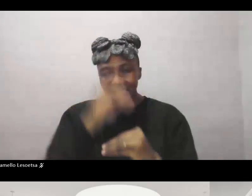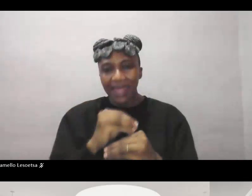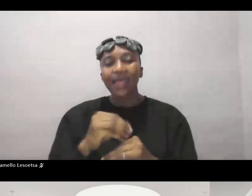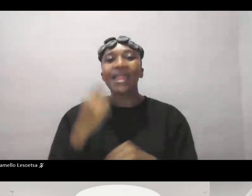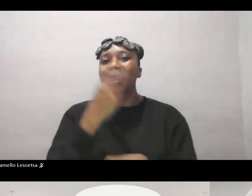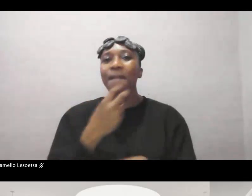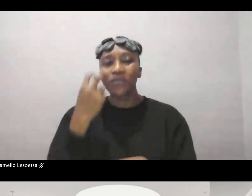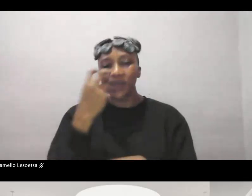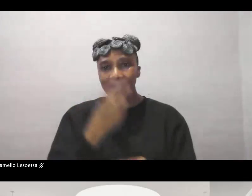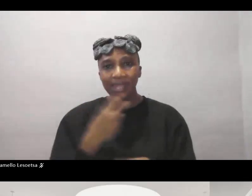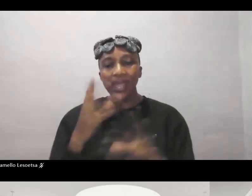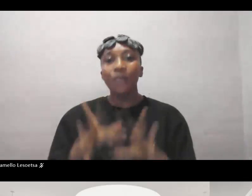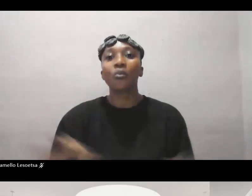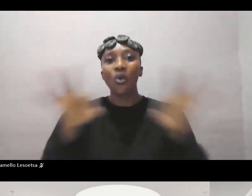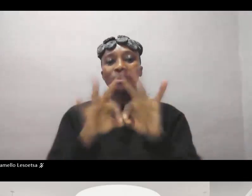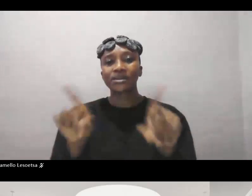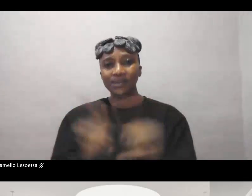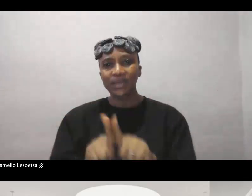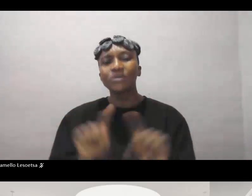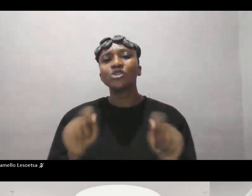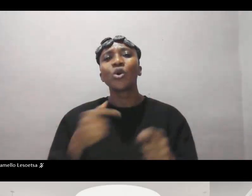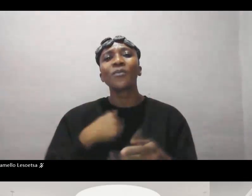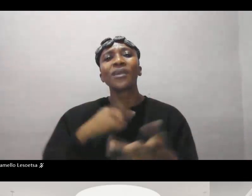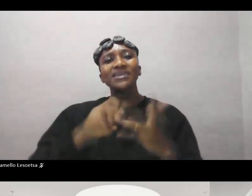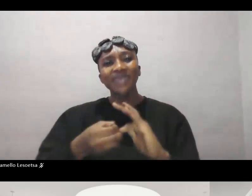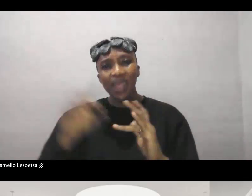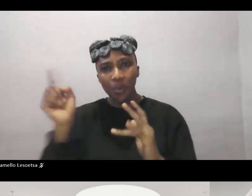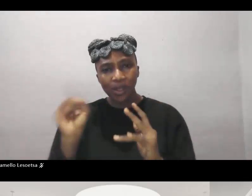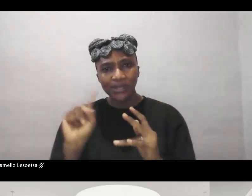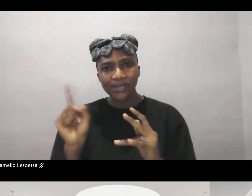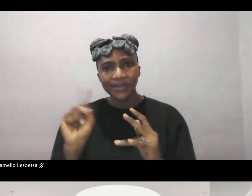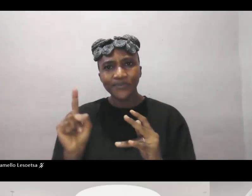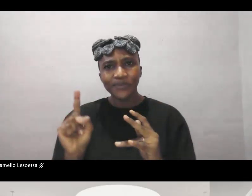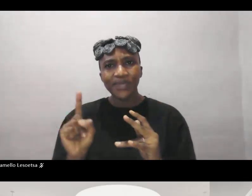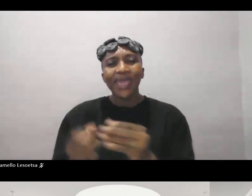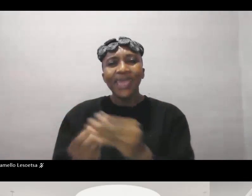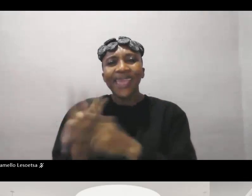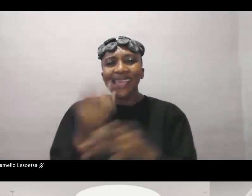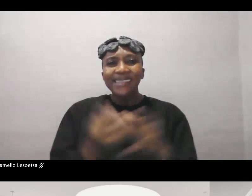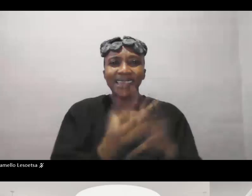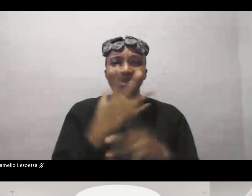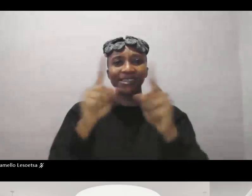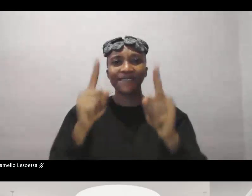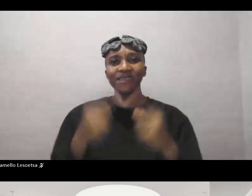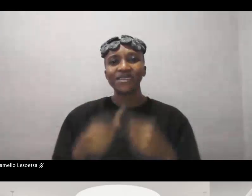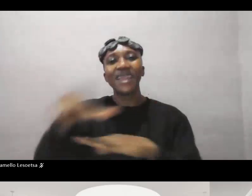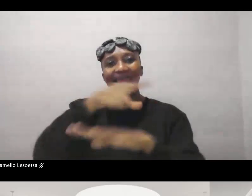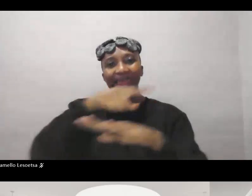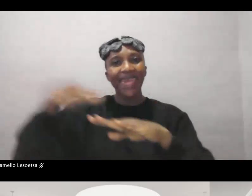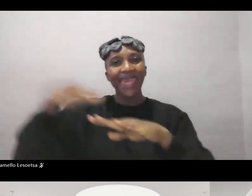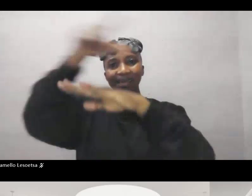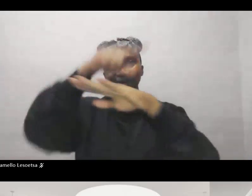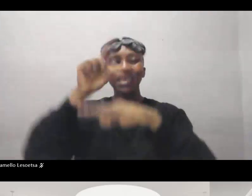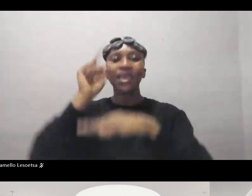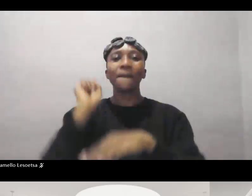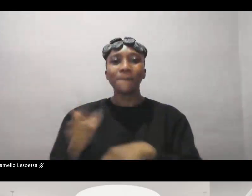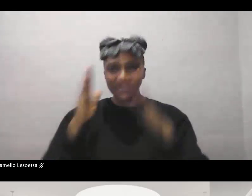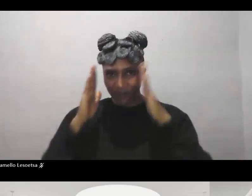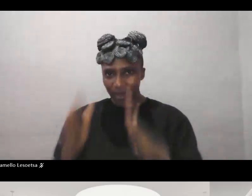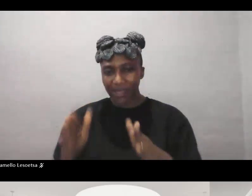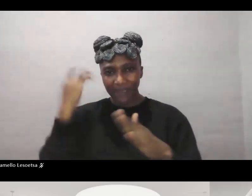trying to hint at the different layers which you need to look at depending on the need, and then bring it together in